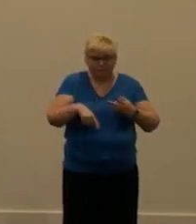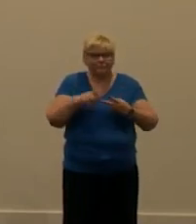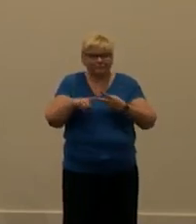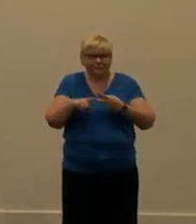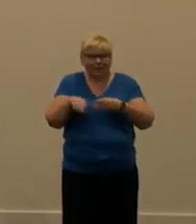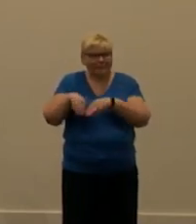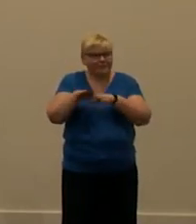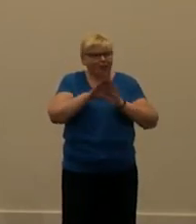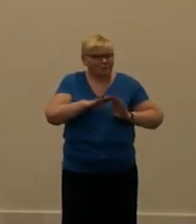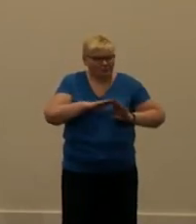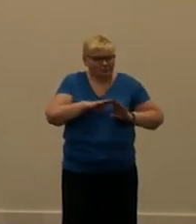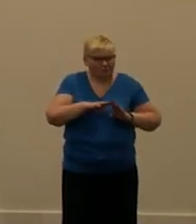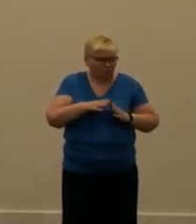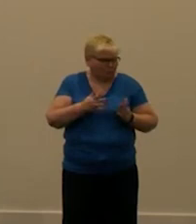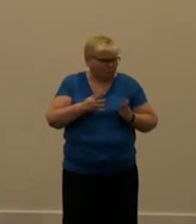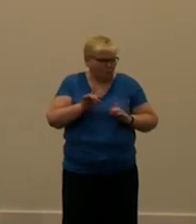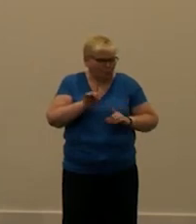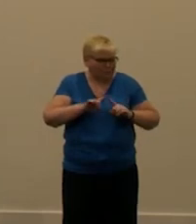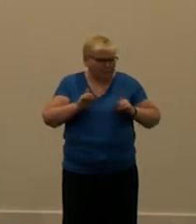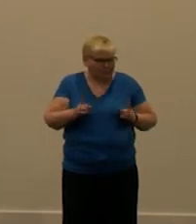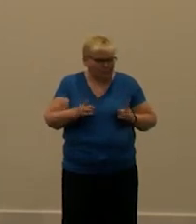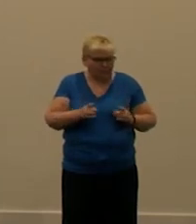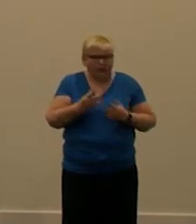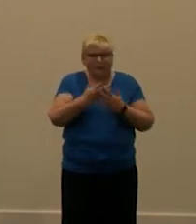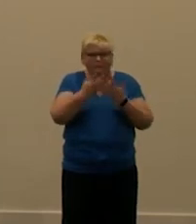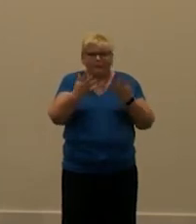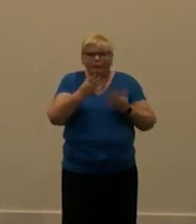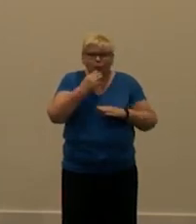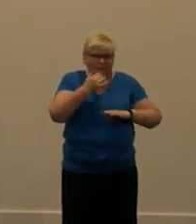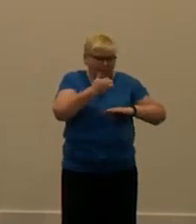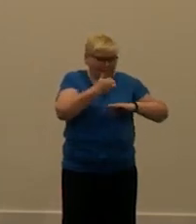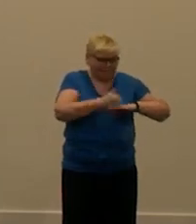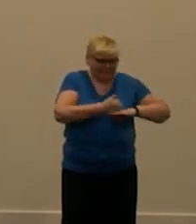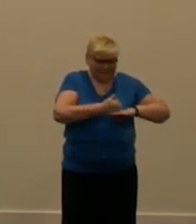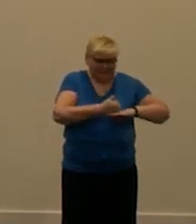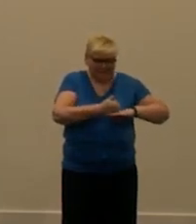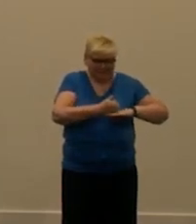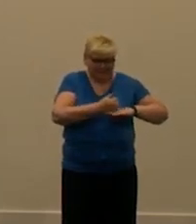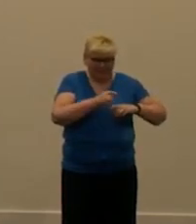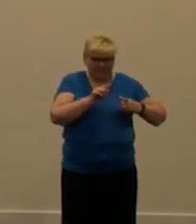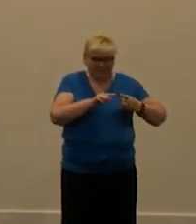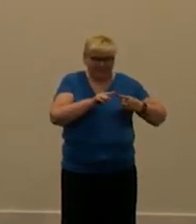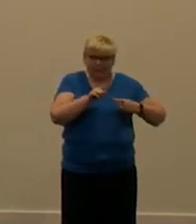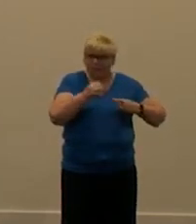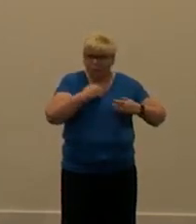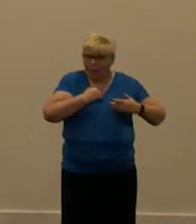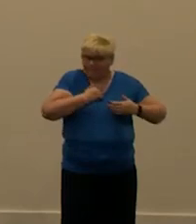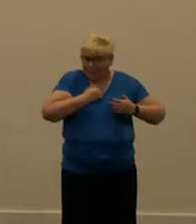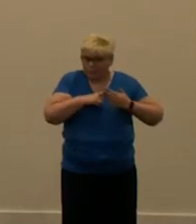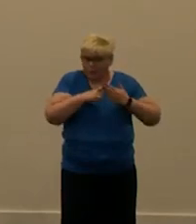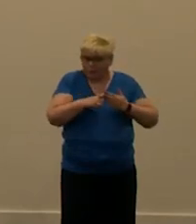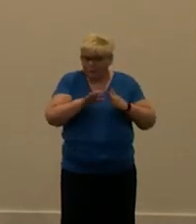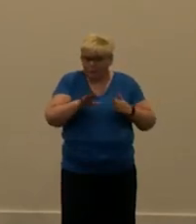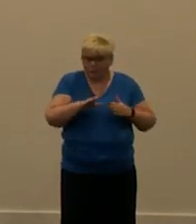configuration. What is the difference? When you're using the basic configuration, and this is only my recommendation, when you have